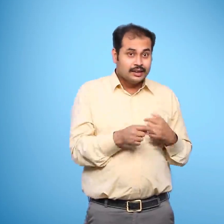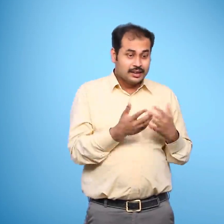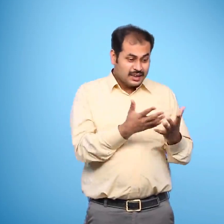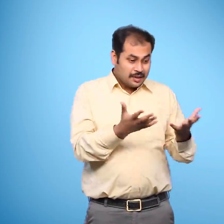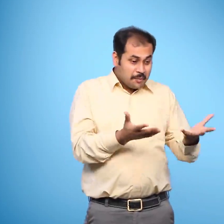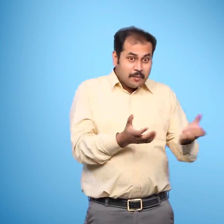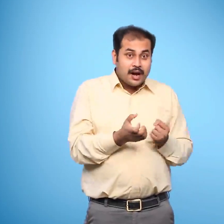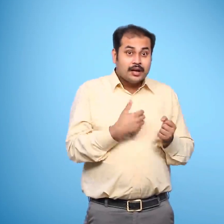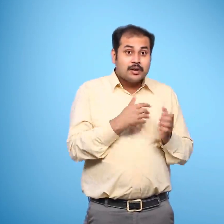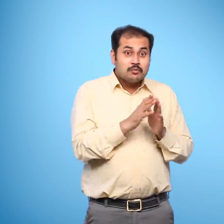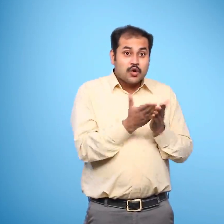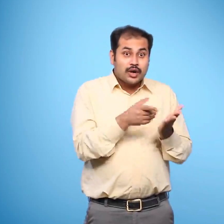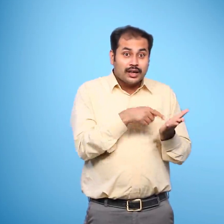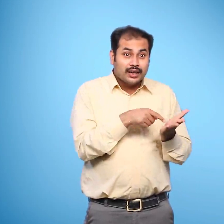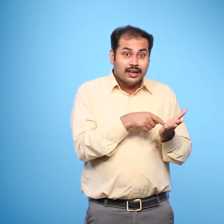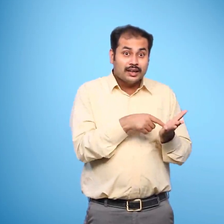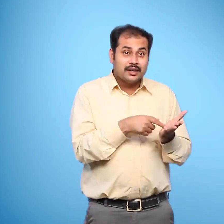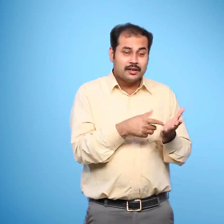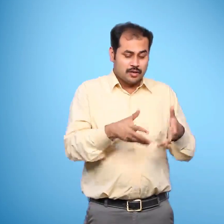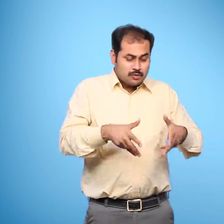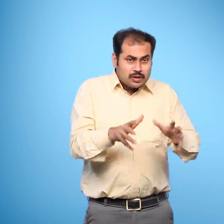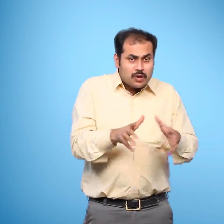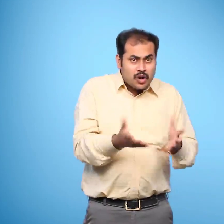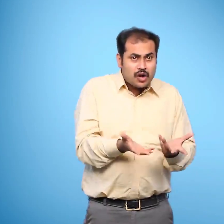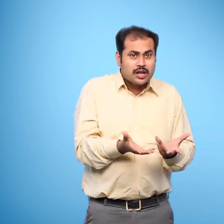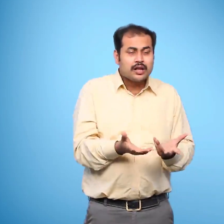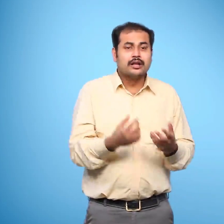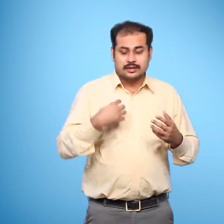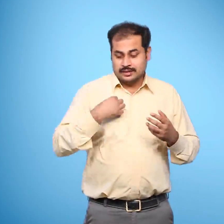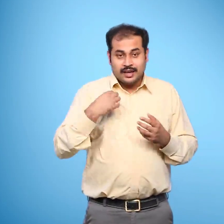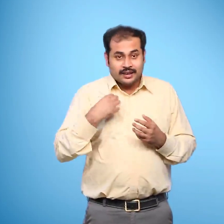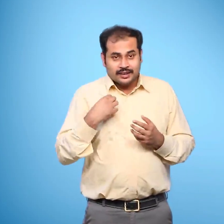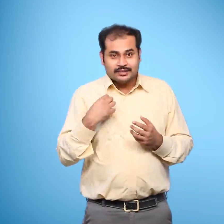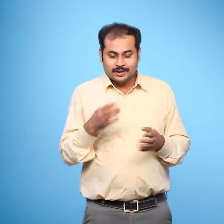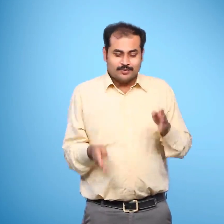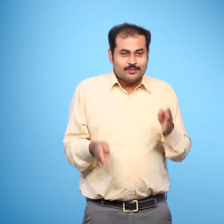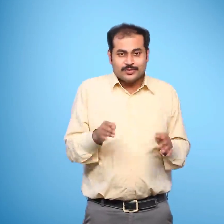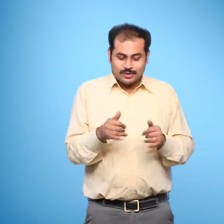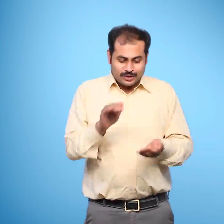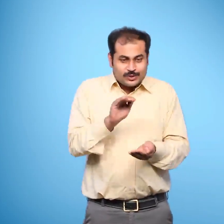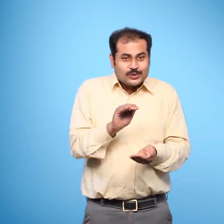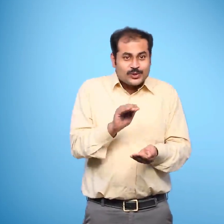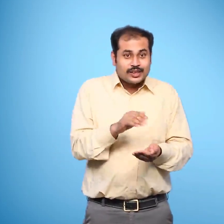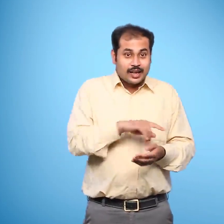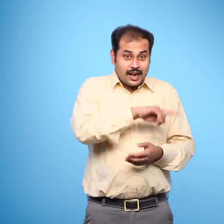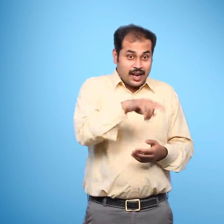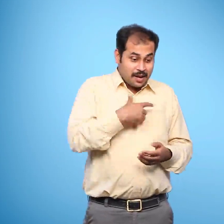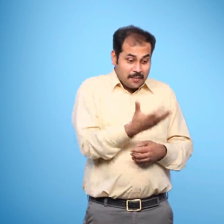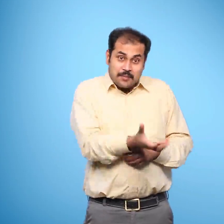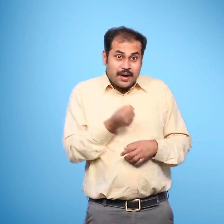to buy book, football, shirt and doll? They can use the same